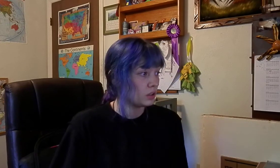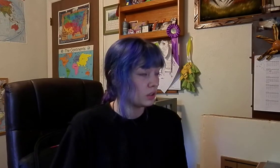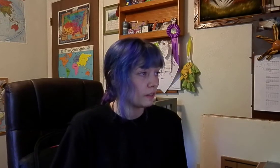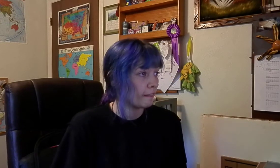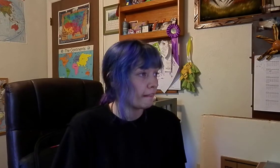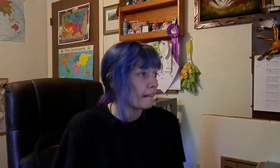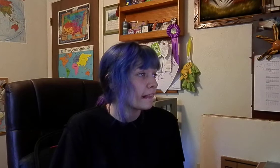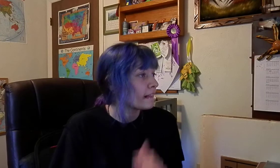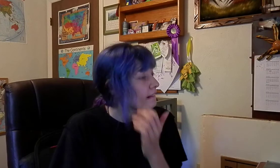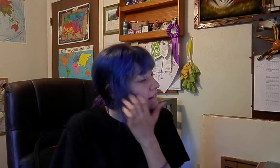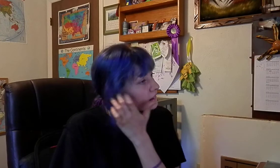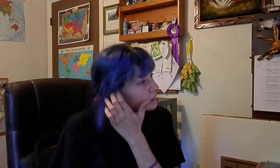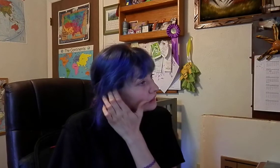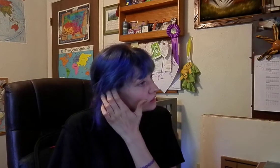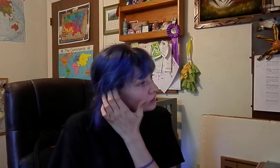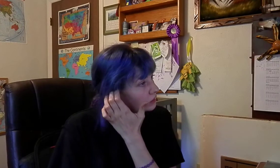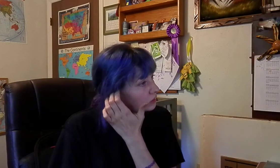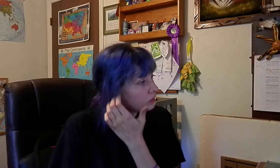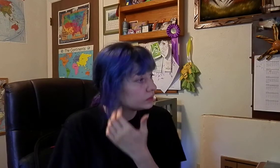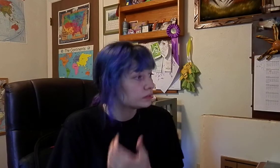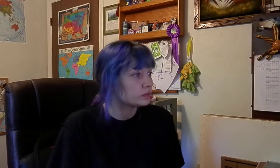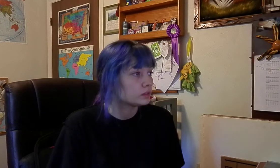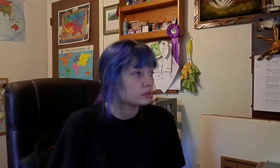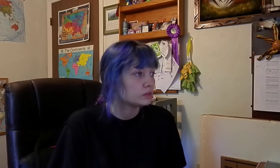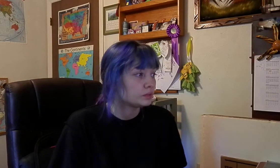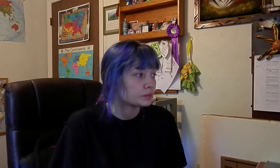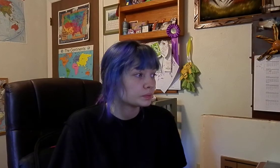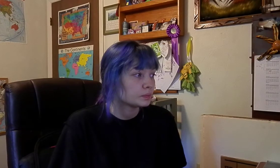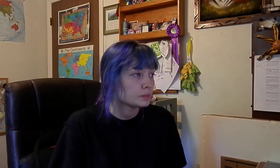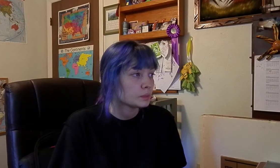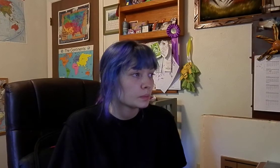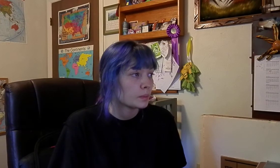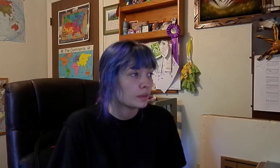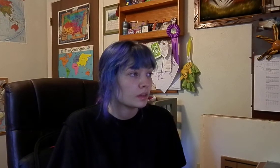Was half the size of the digit in the tens place. And I did